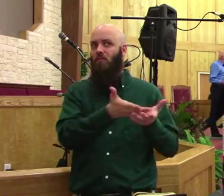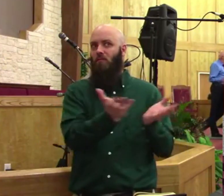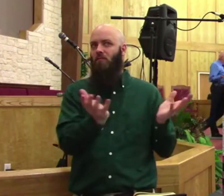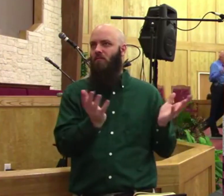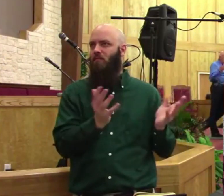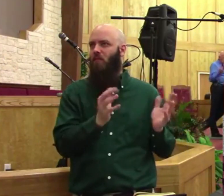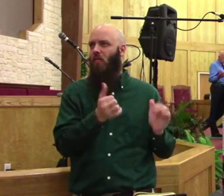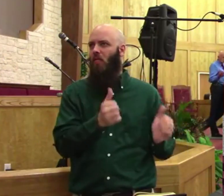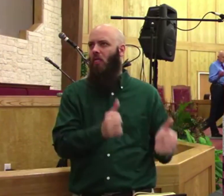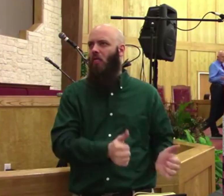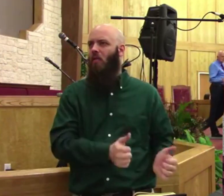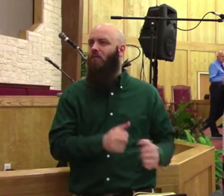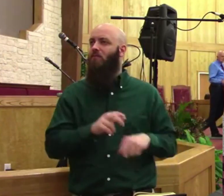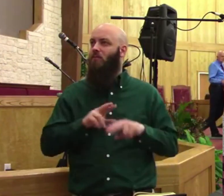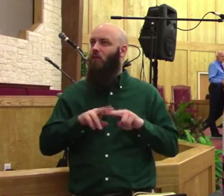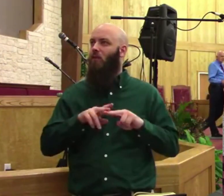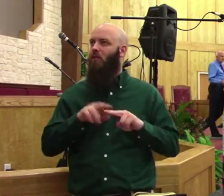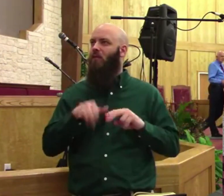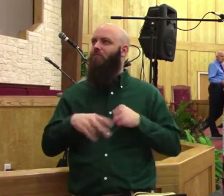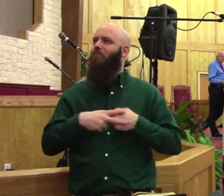Salt that preserves.